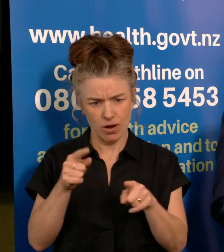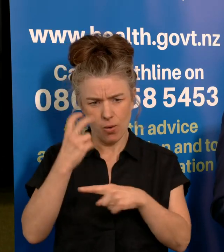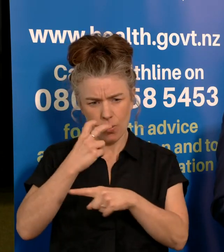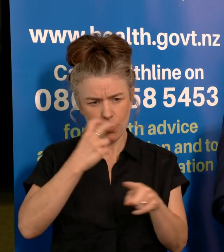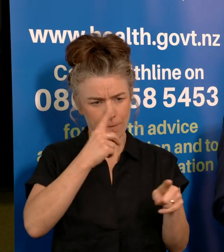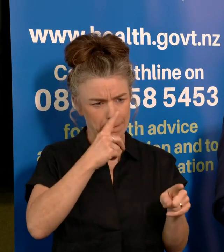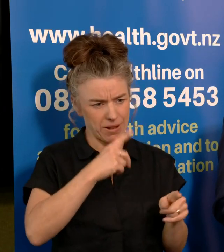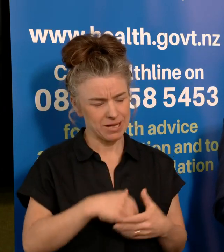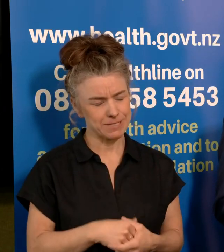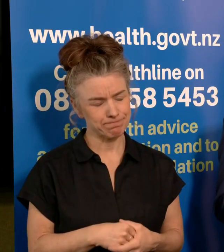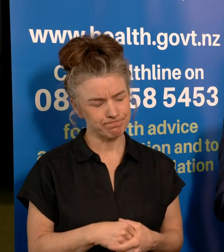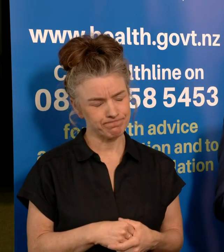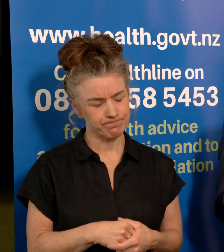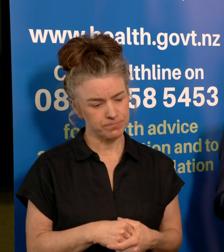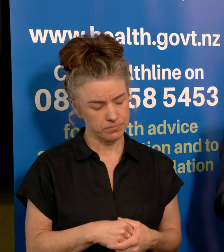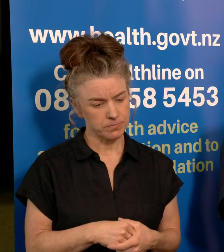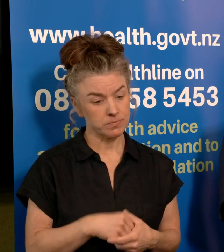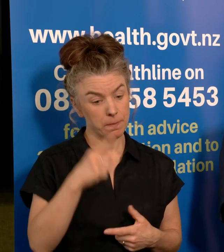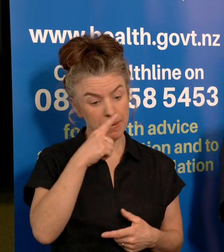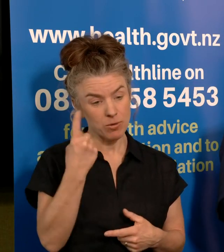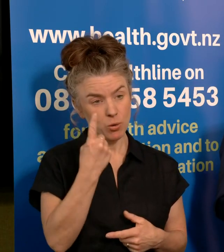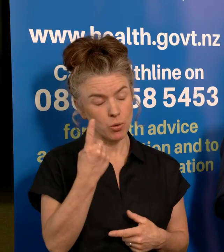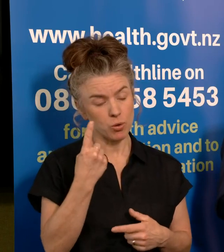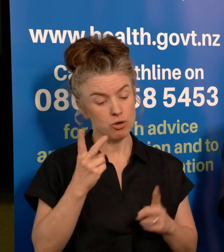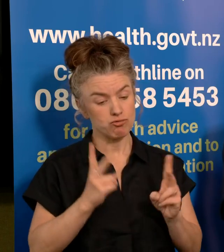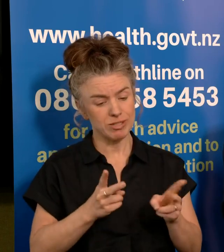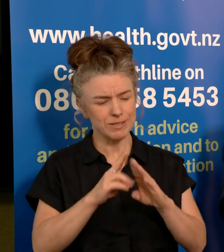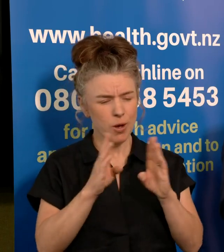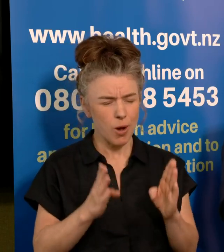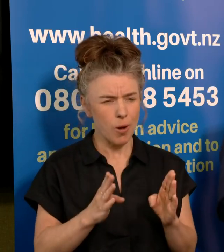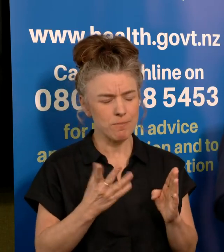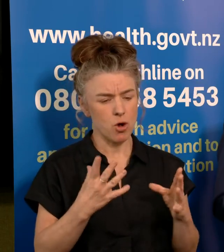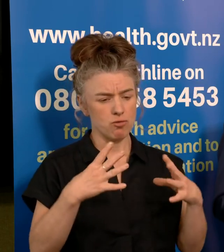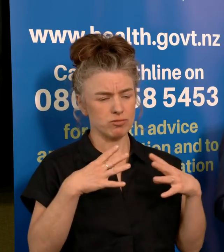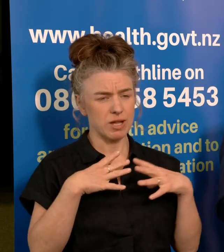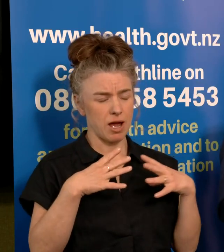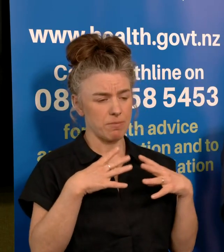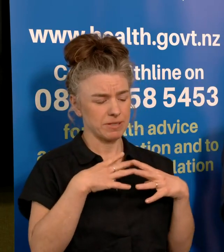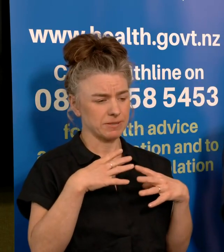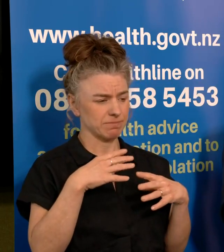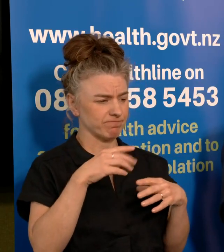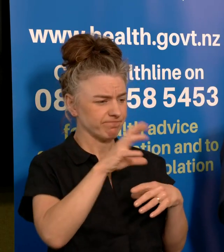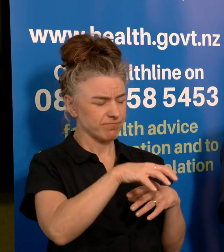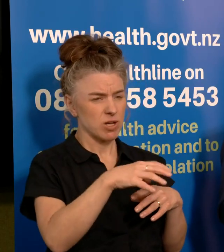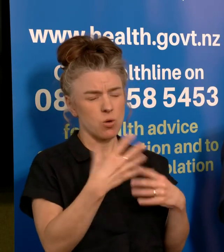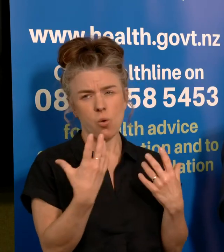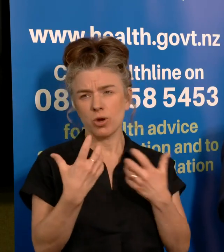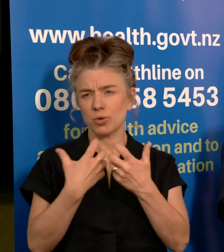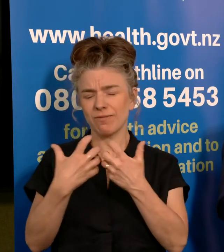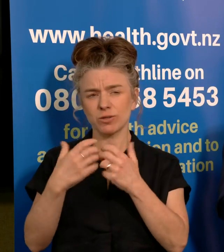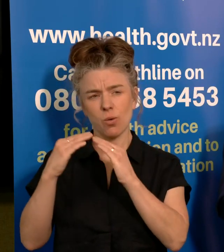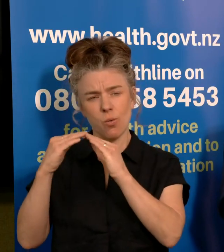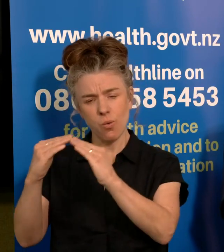Well, the people in aged residential care settings, like other institutional settings, for example, university halls of